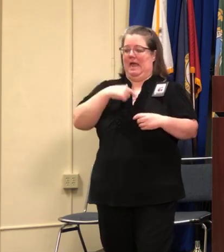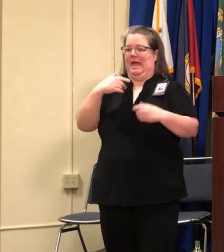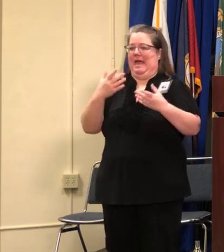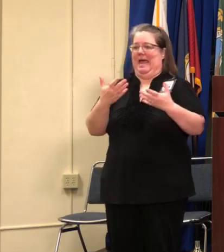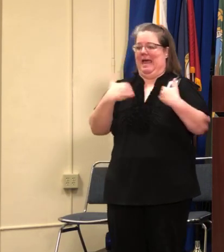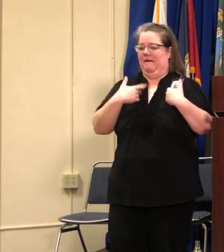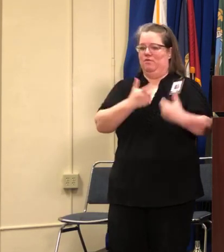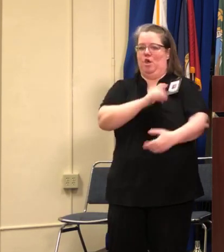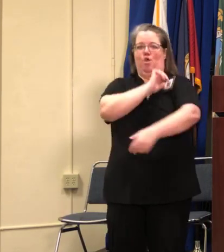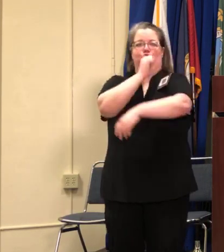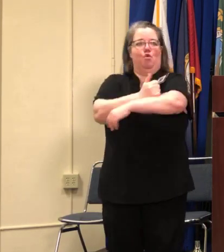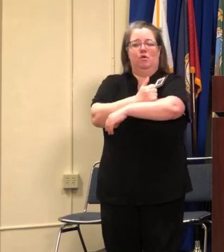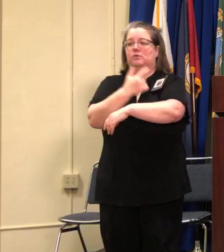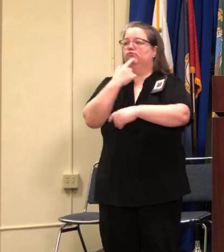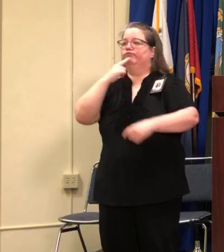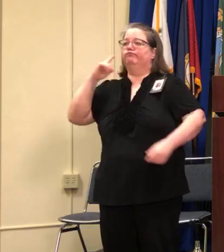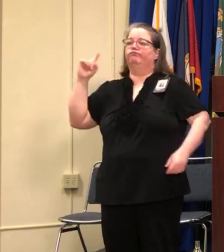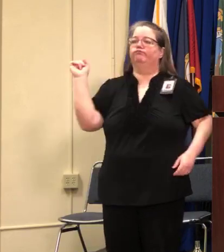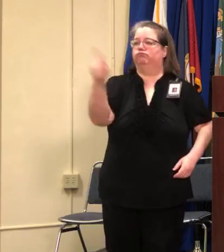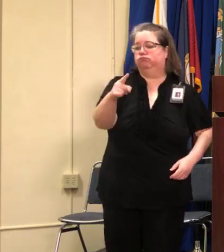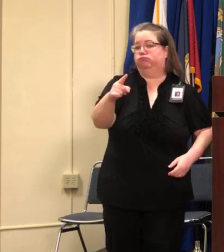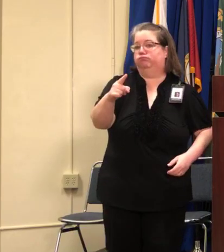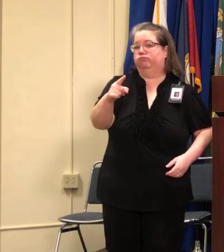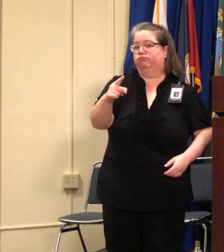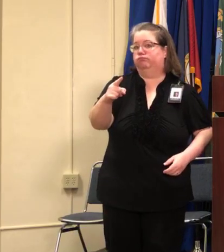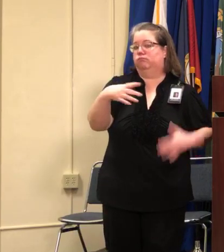authority to issue a health directive.